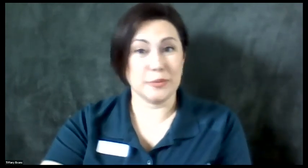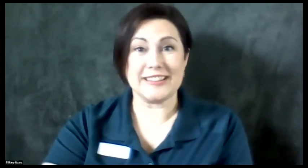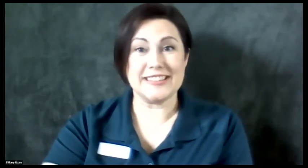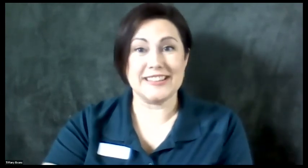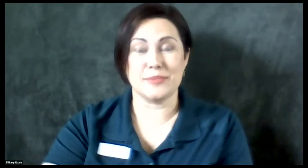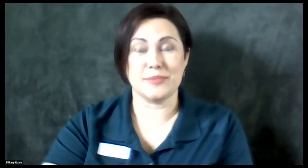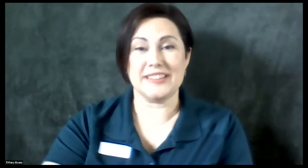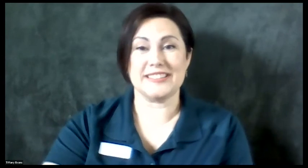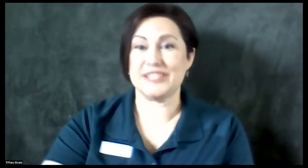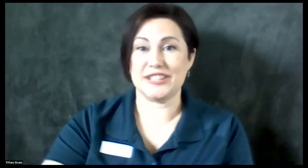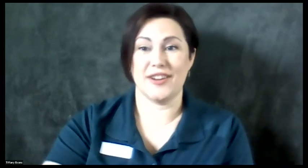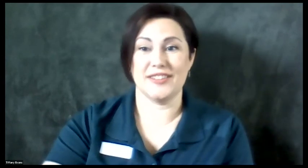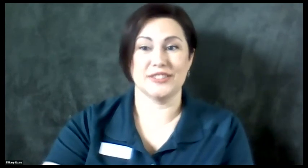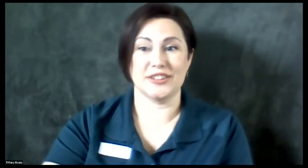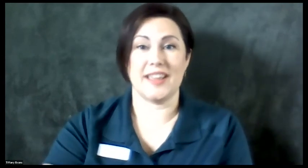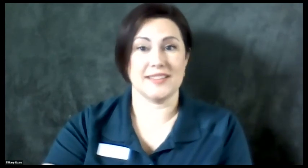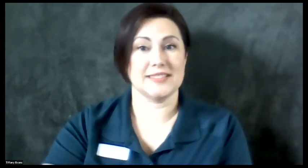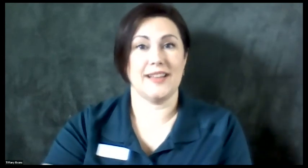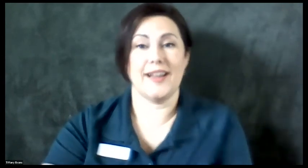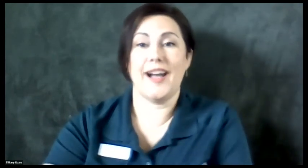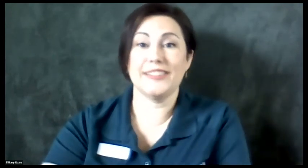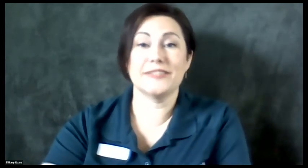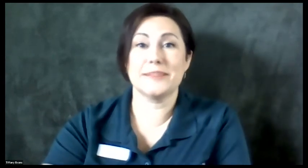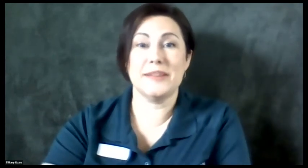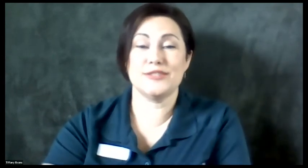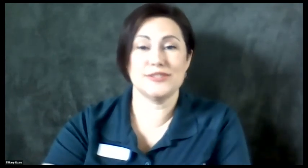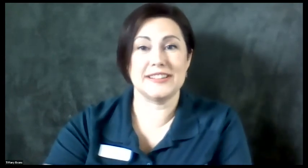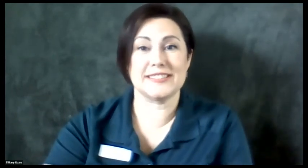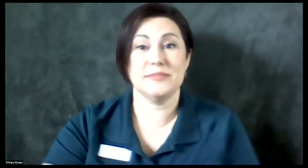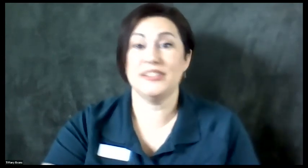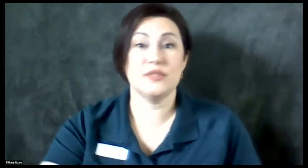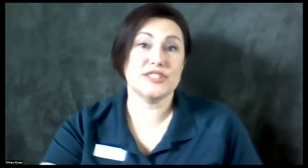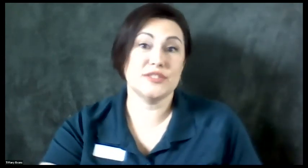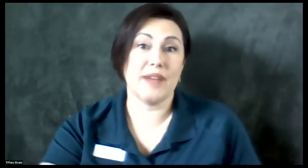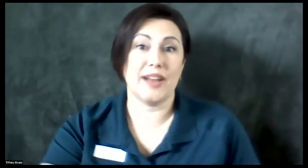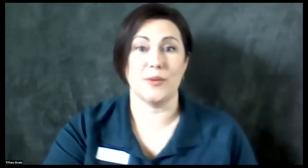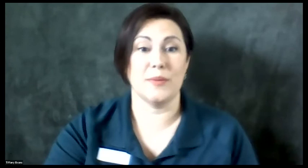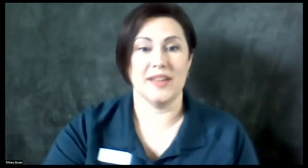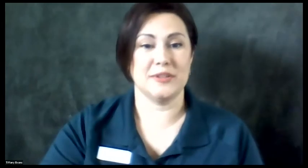practicing, and plan to continue on learning ASL. I highly recommend you do it. It's something that you can do at home with your family.